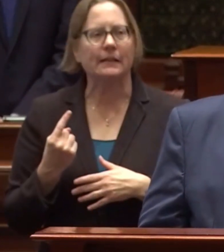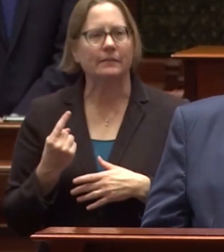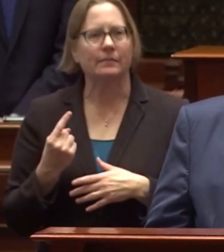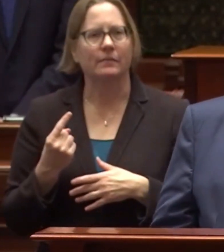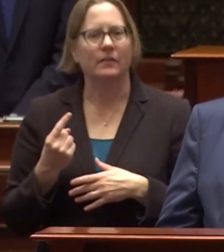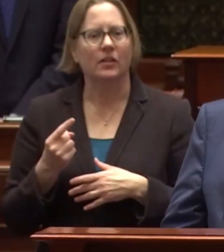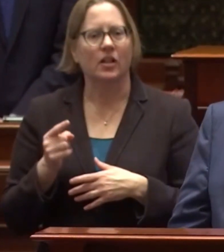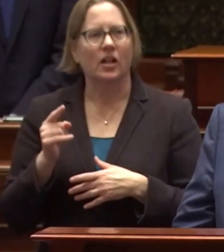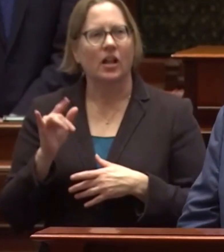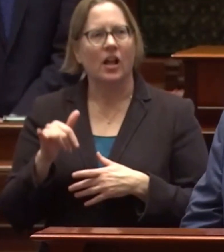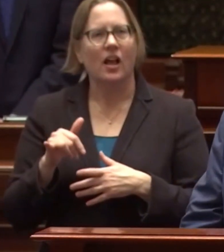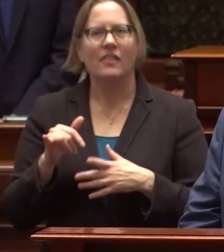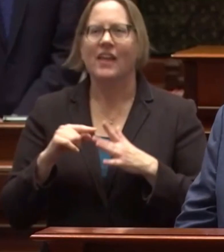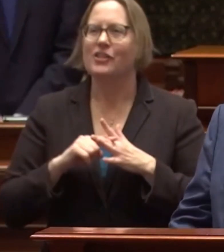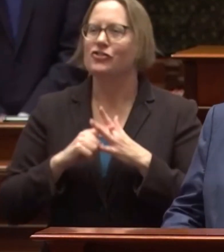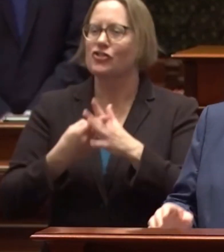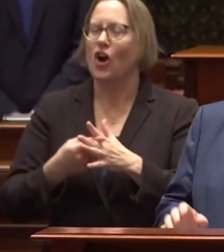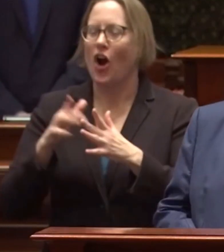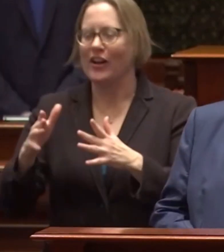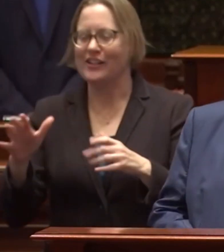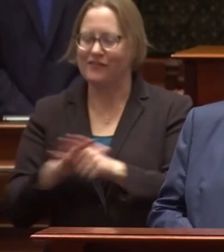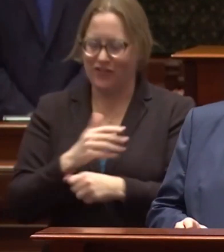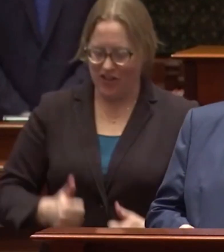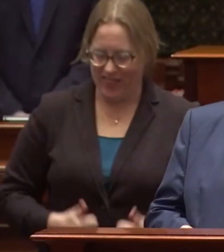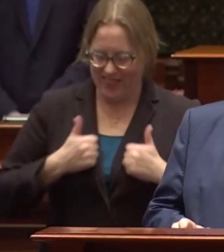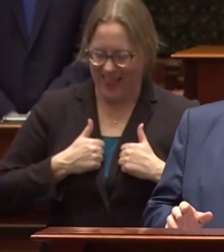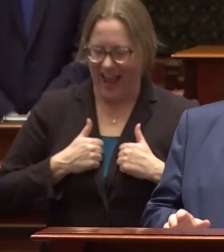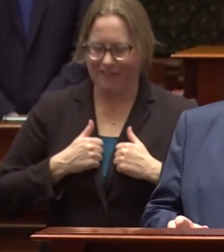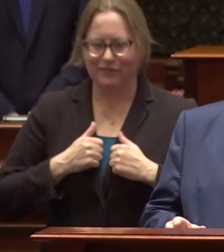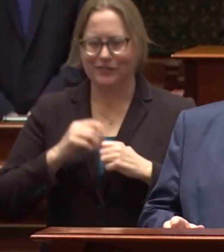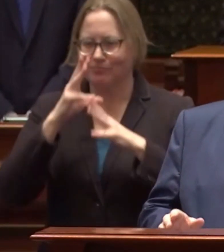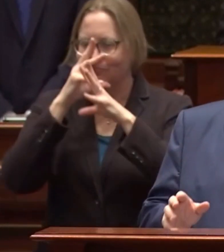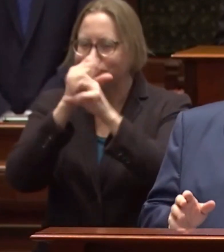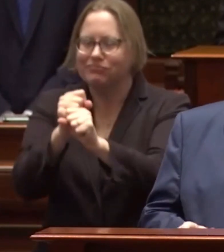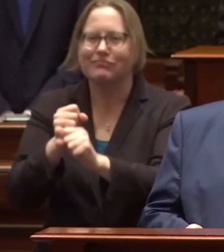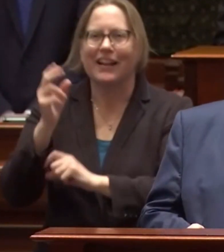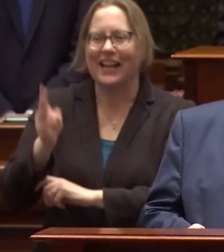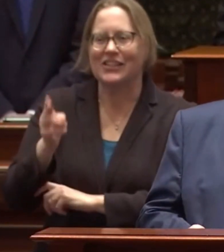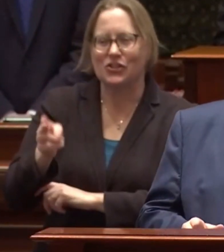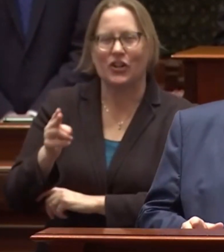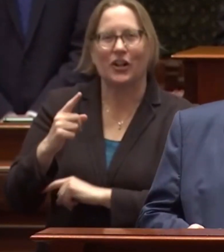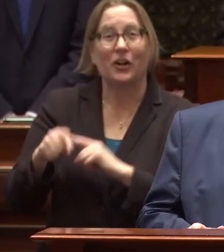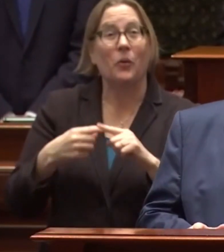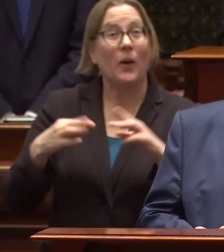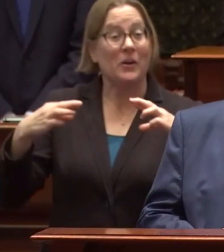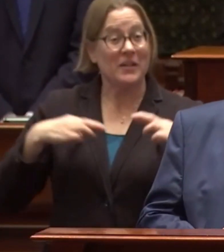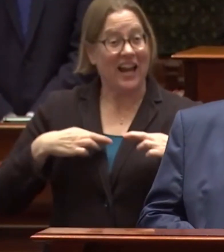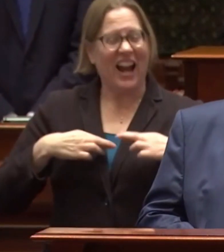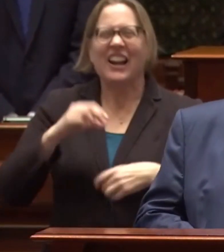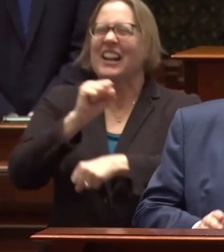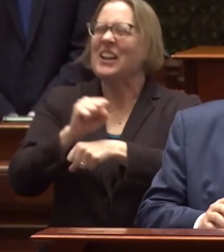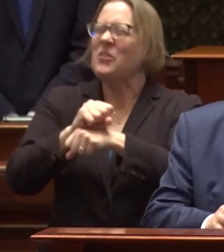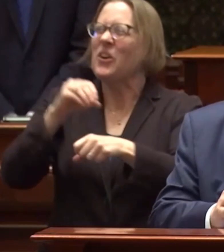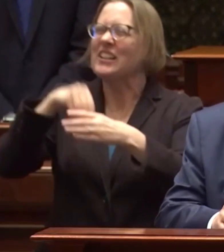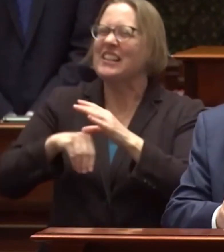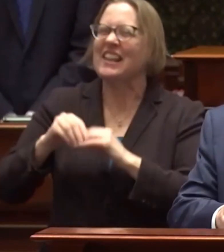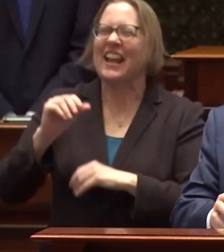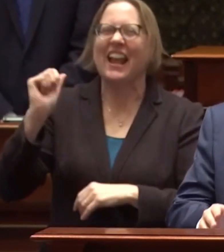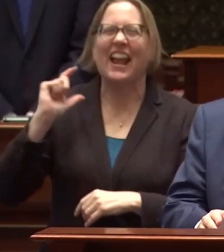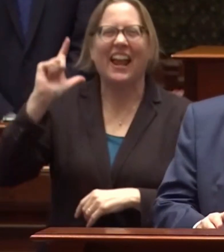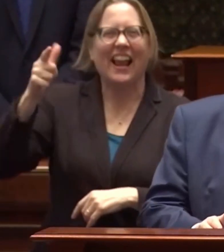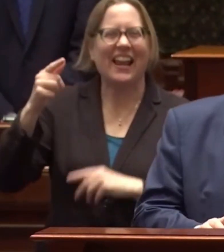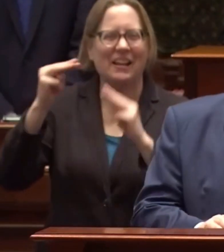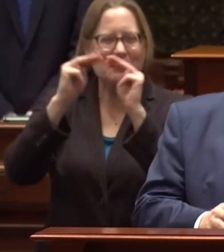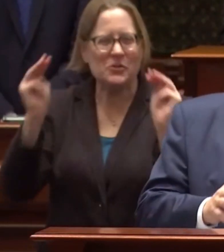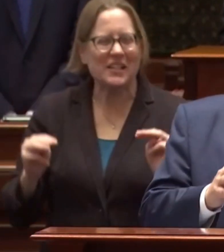sparked a lifelong love of history. When he retired, Rubley worked as a docent at the Abraham Lincoln Museum, where on